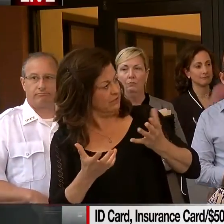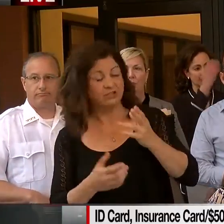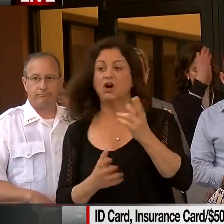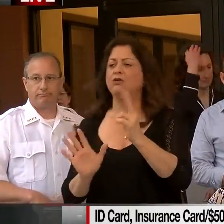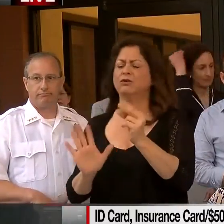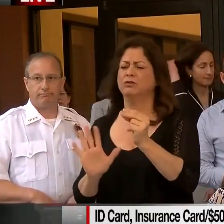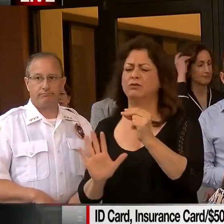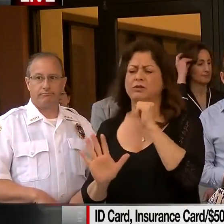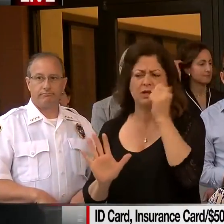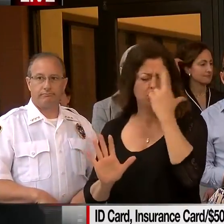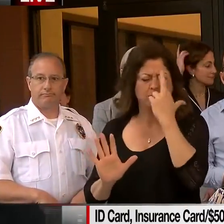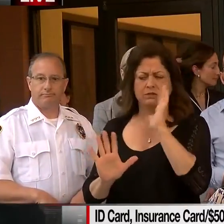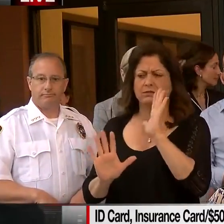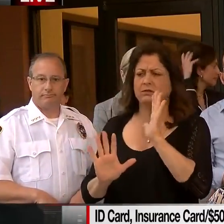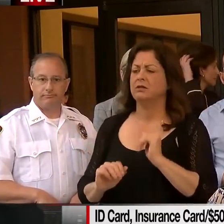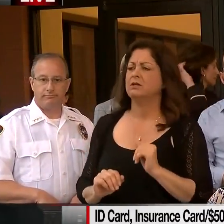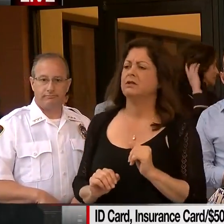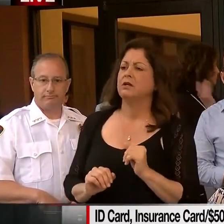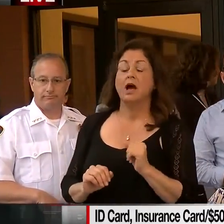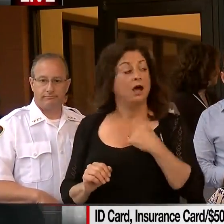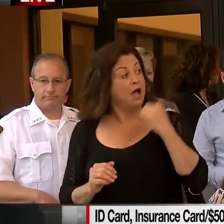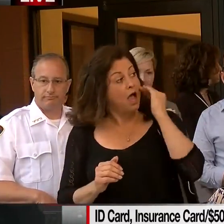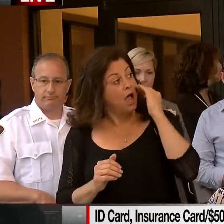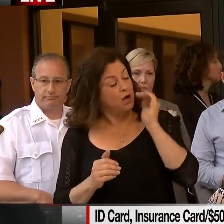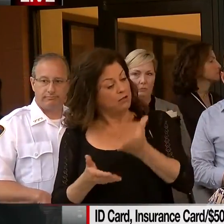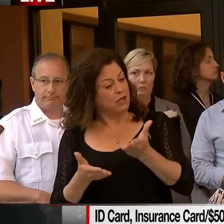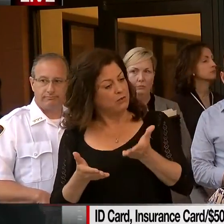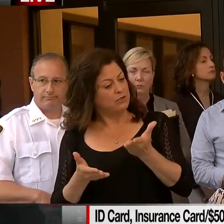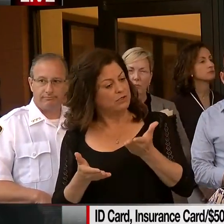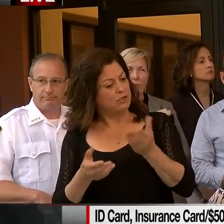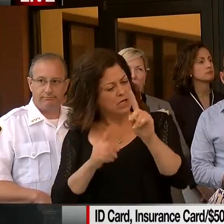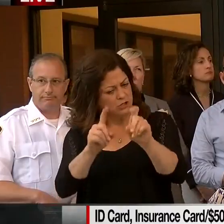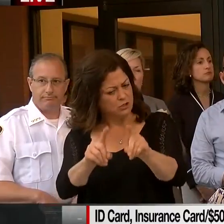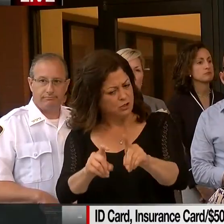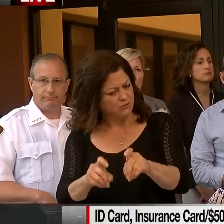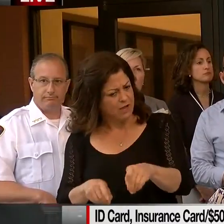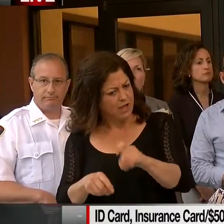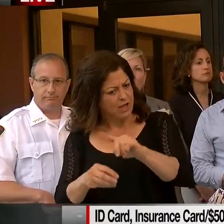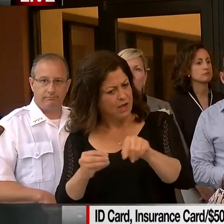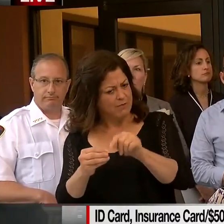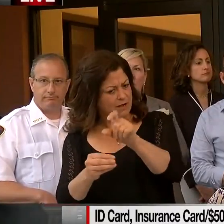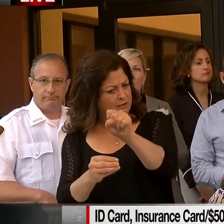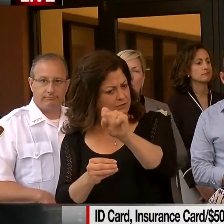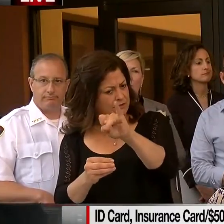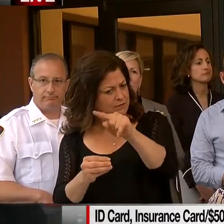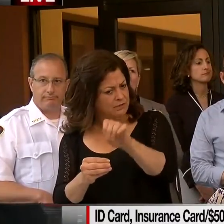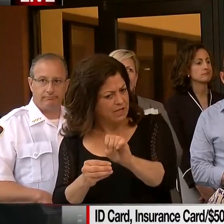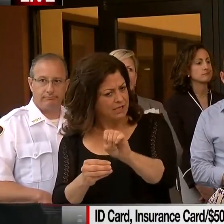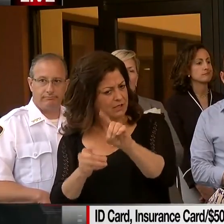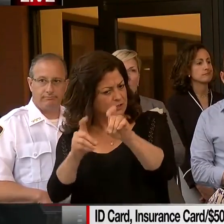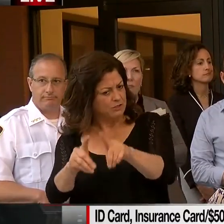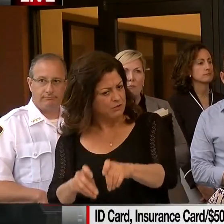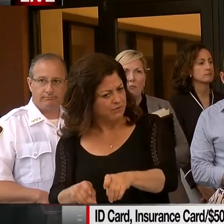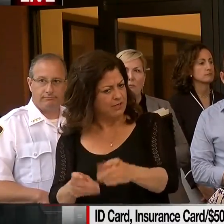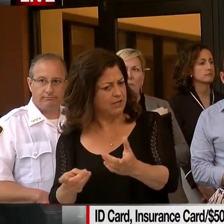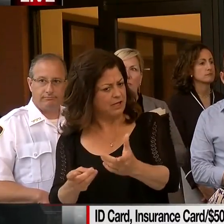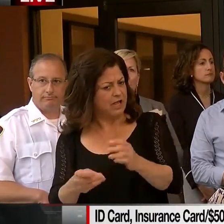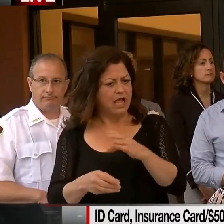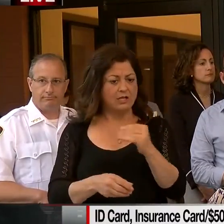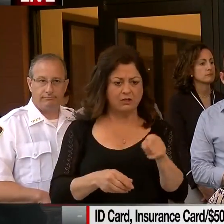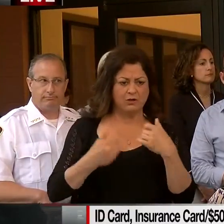Okay. And I know that there was a site survey in the Cajun Dome. Can you tell me sort of what y'all were looking for there, and if there was one at the Broussard location as